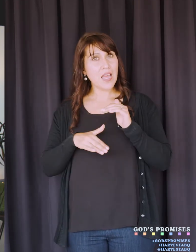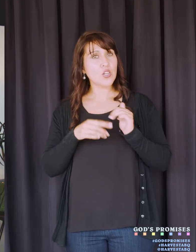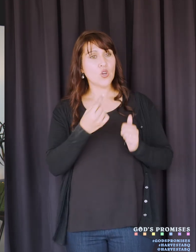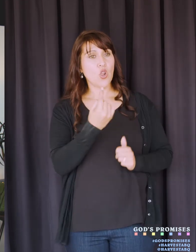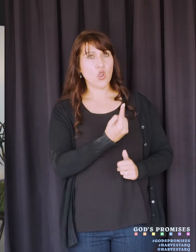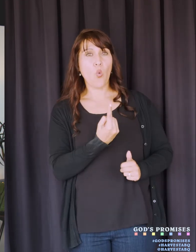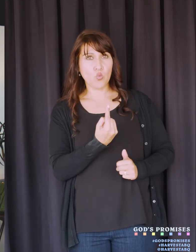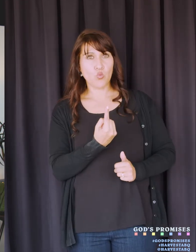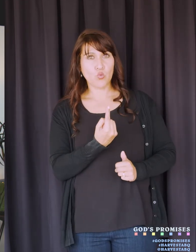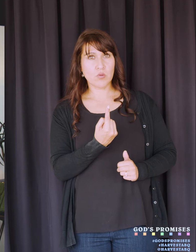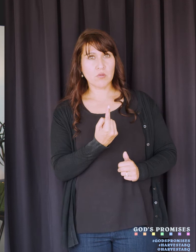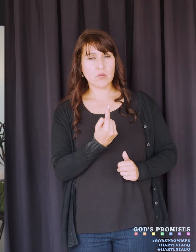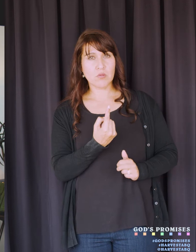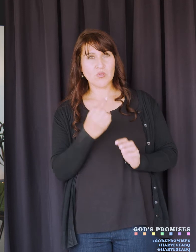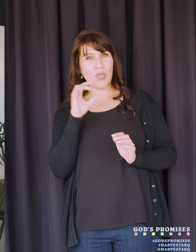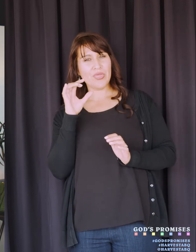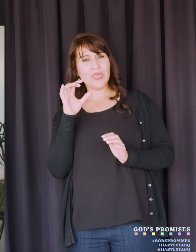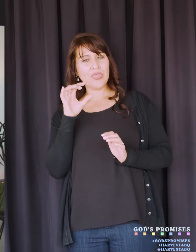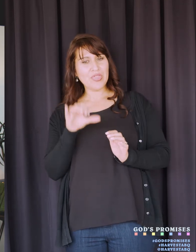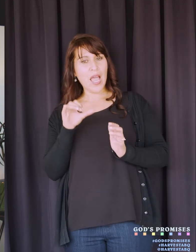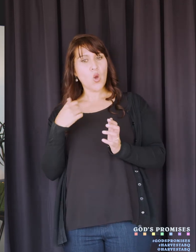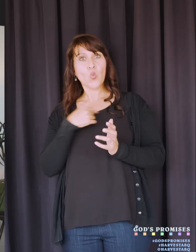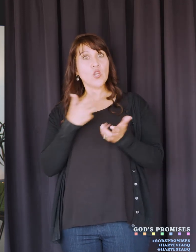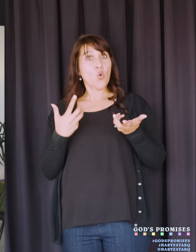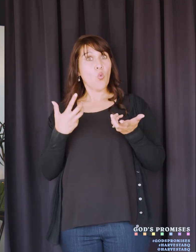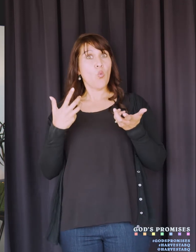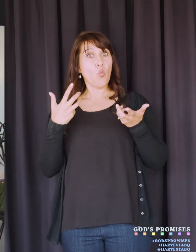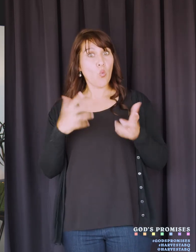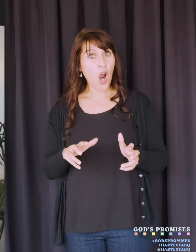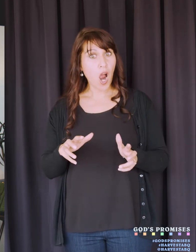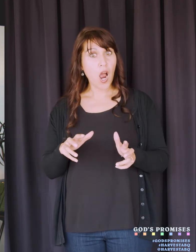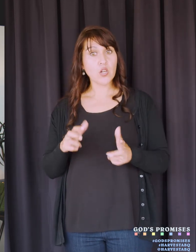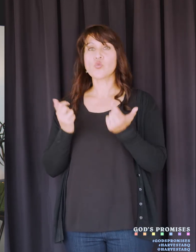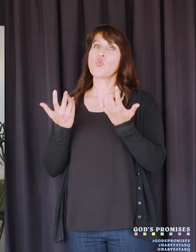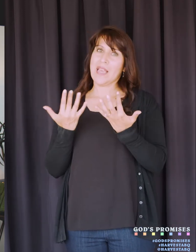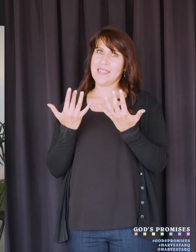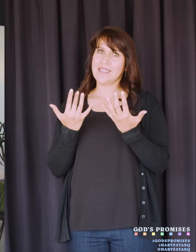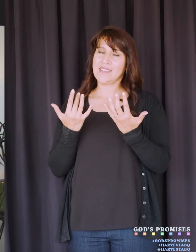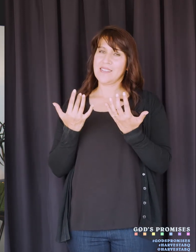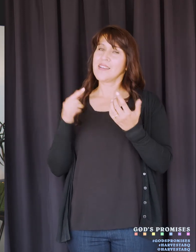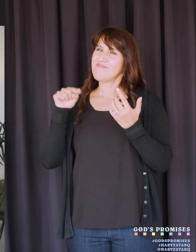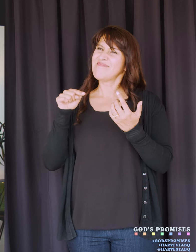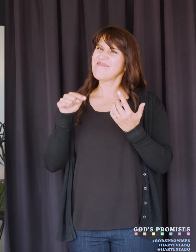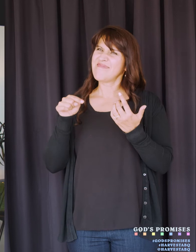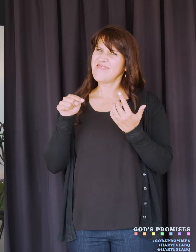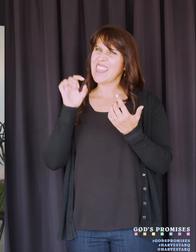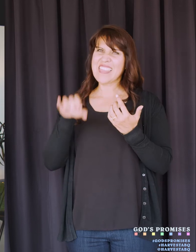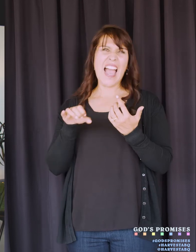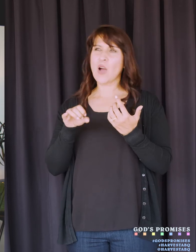your own. So the very thing that we don't want to do, to wait, the very thing that